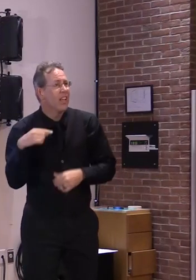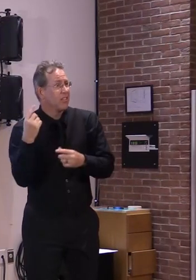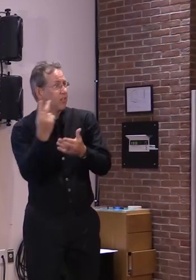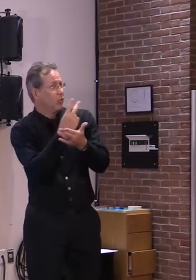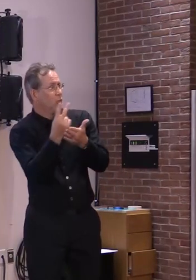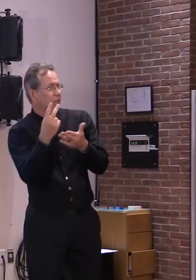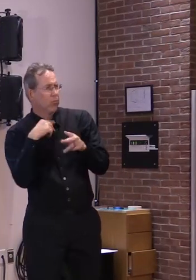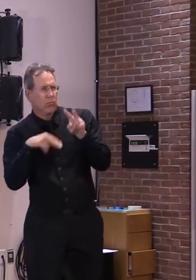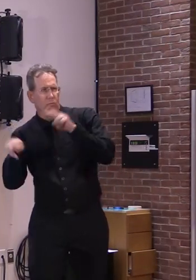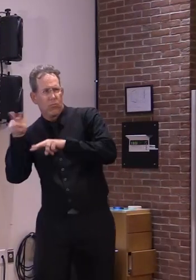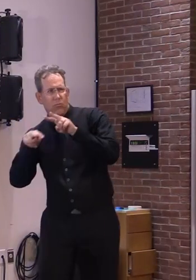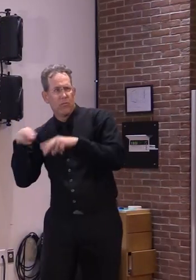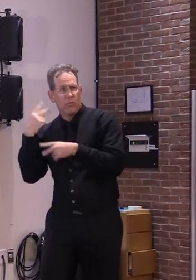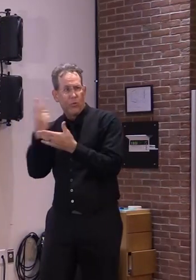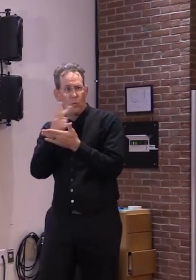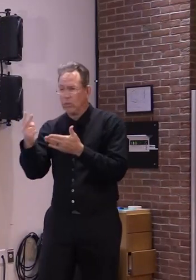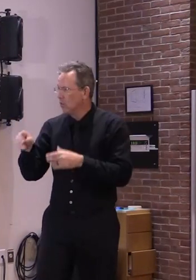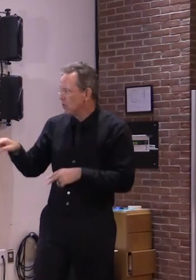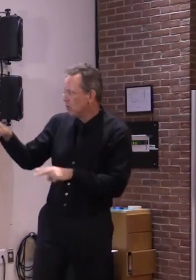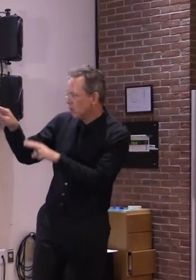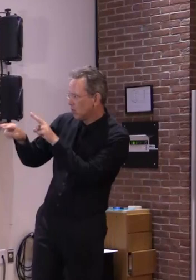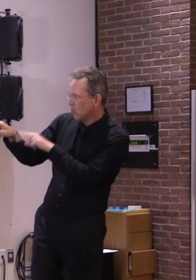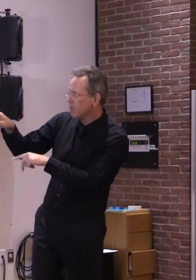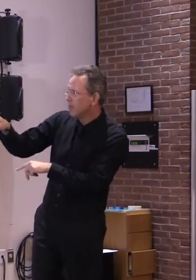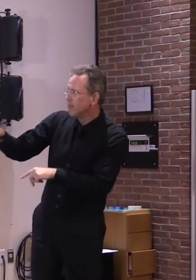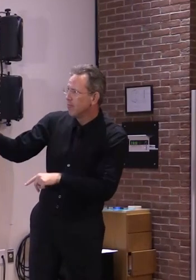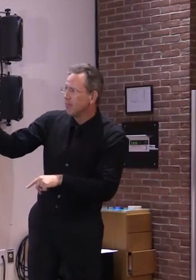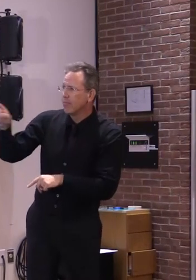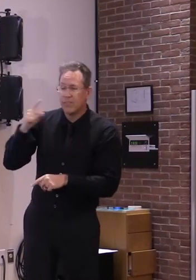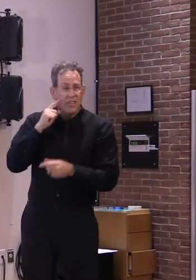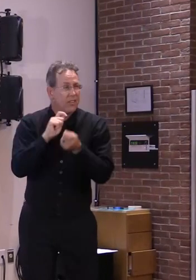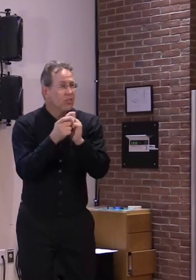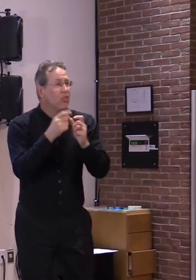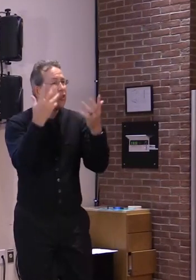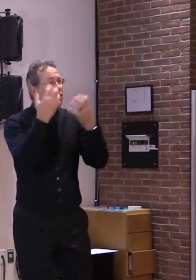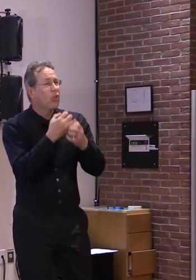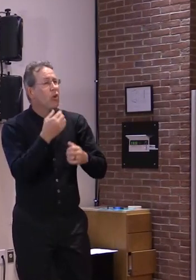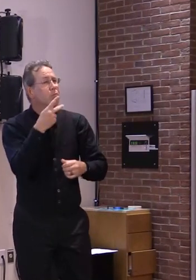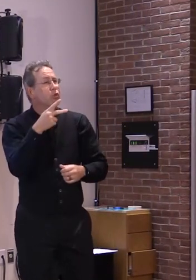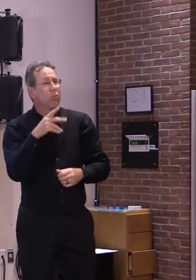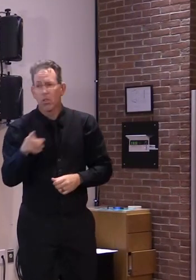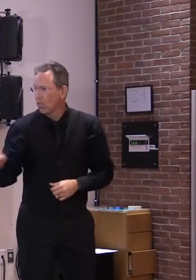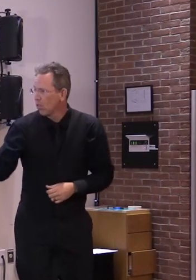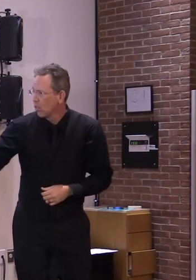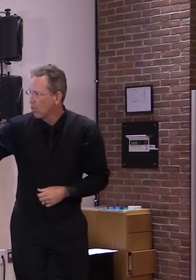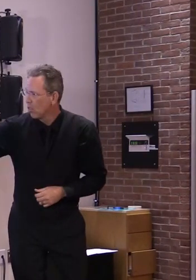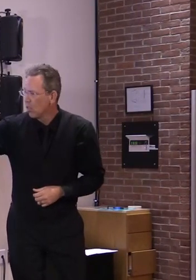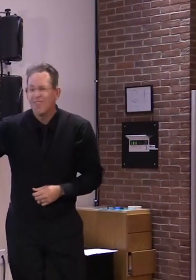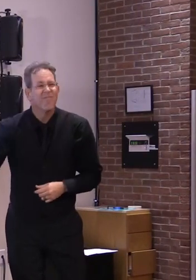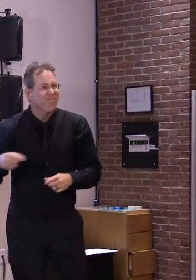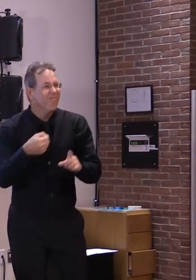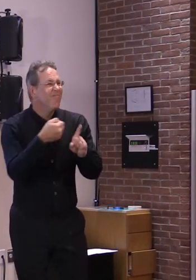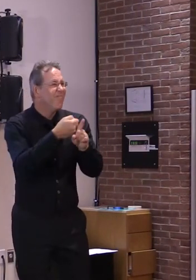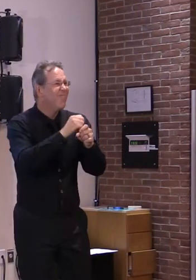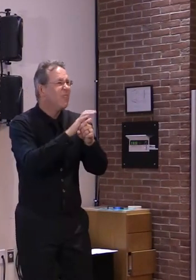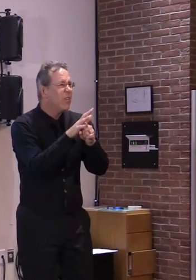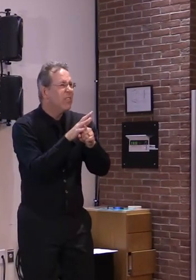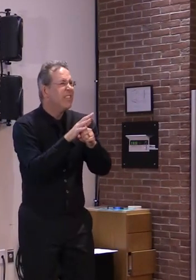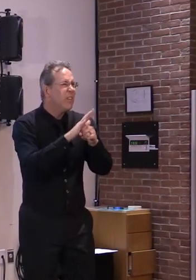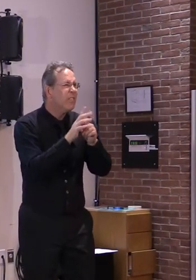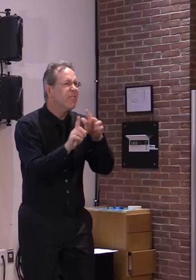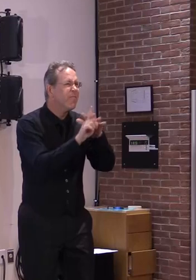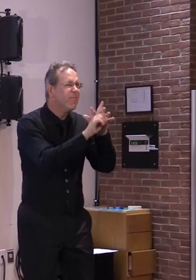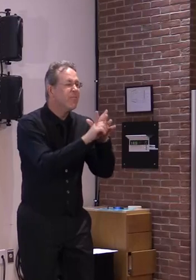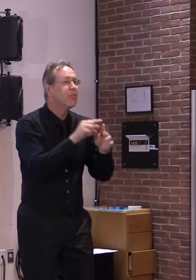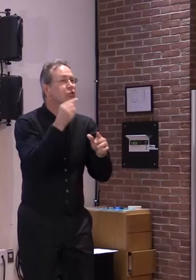than 20%. And in particular, Missouri, Arkansas, and Oklahoma, and then also Nevada and Utah.